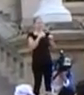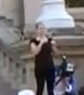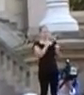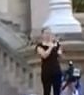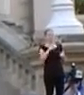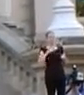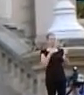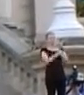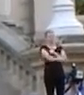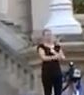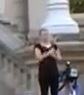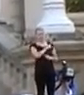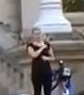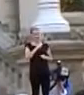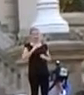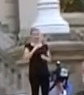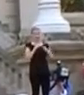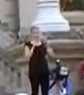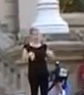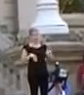that passed the House and Senate.